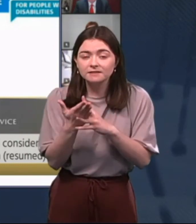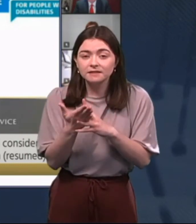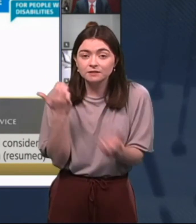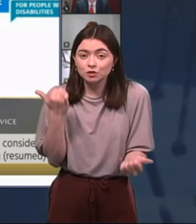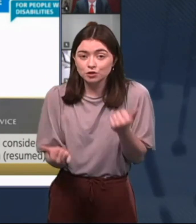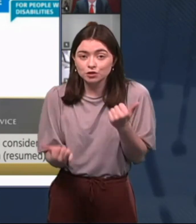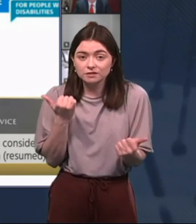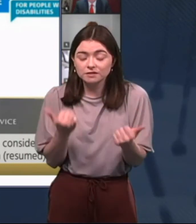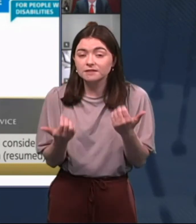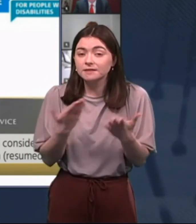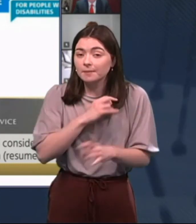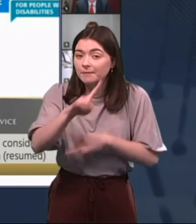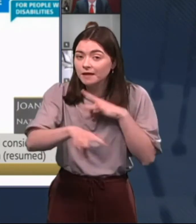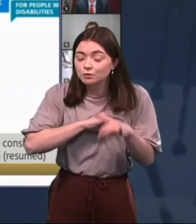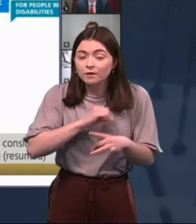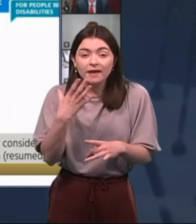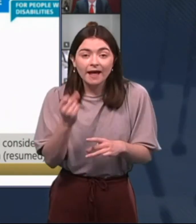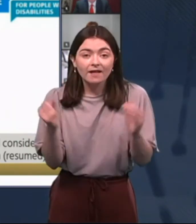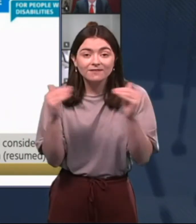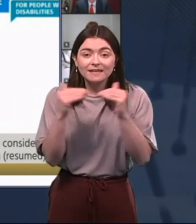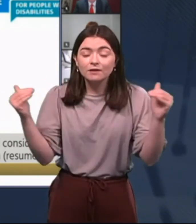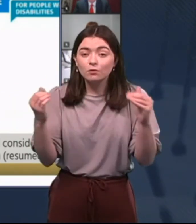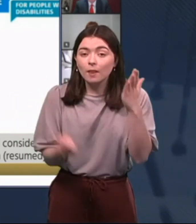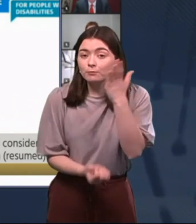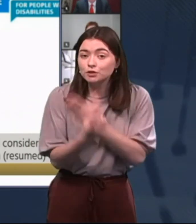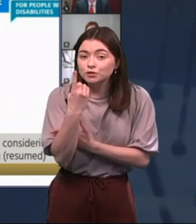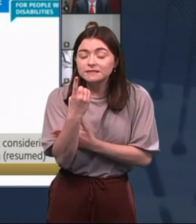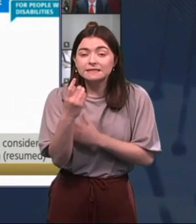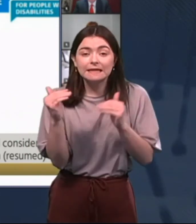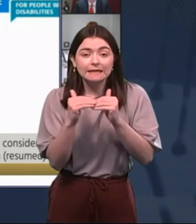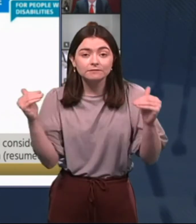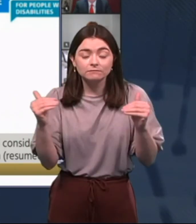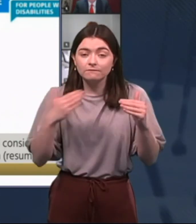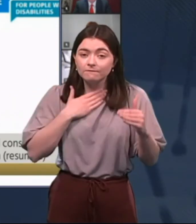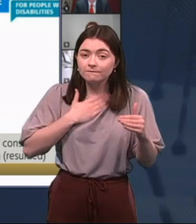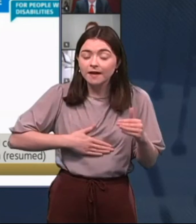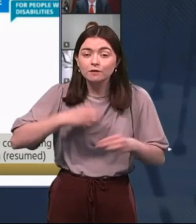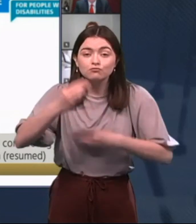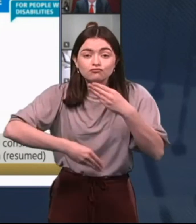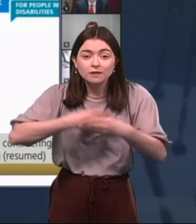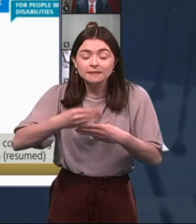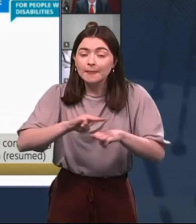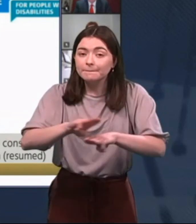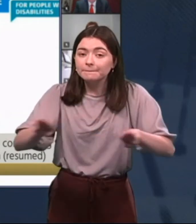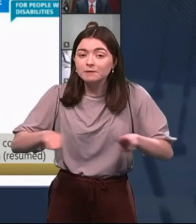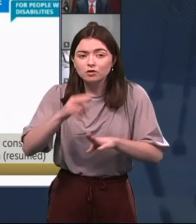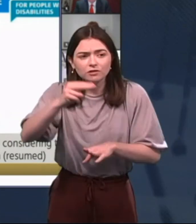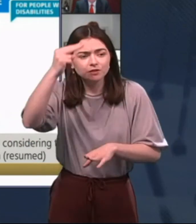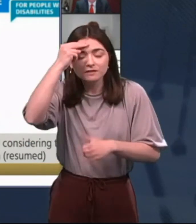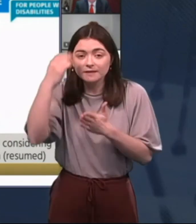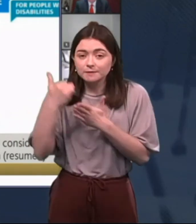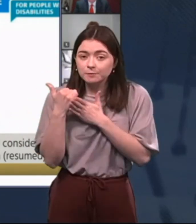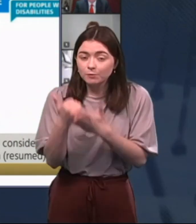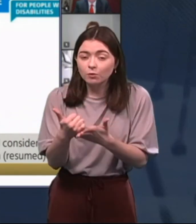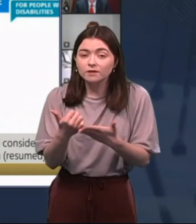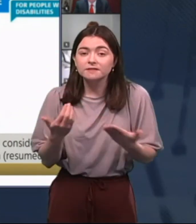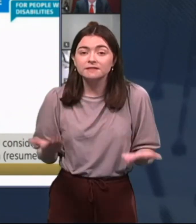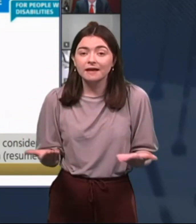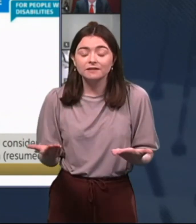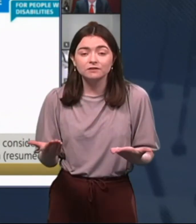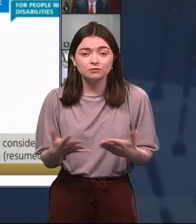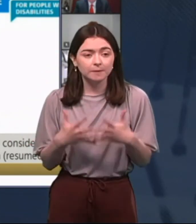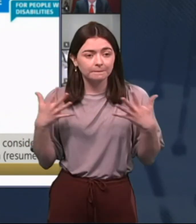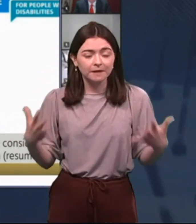justice, ensuring equal opportunity, ensuring fair process, ensuring that people understand and support. And there is a